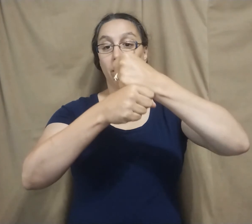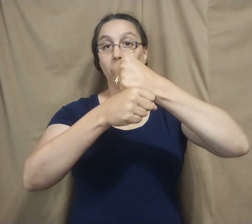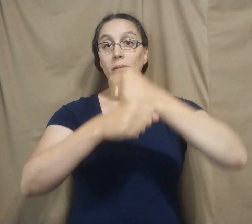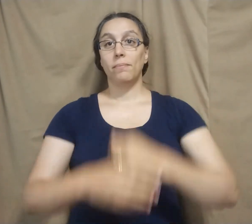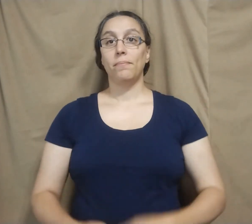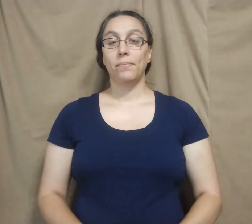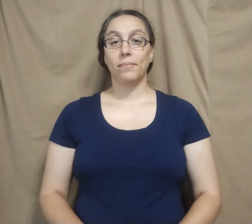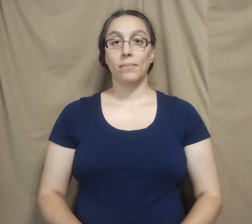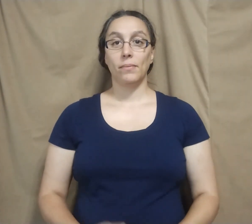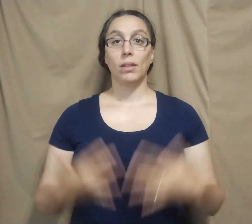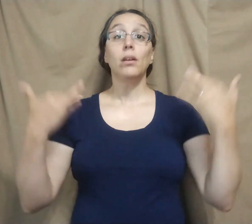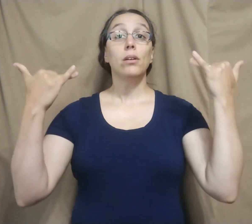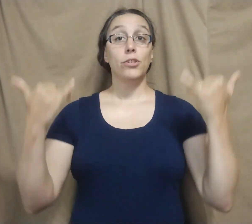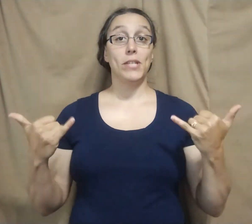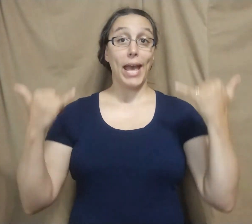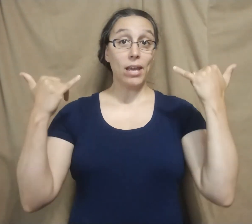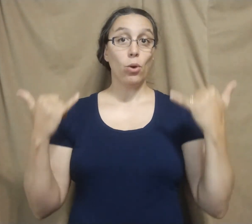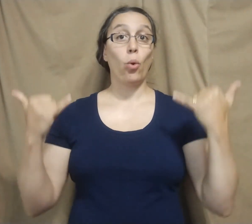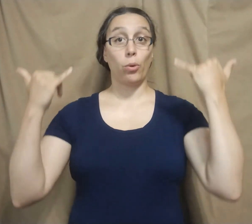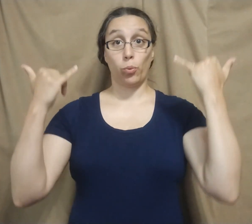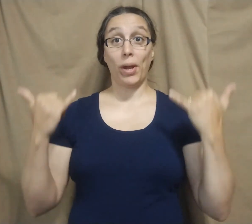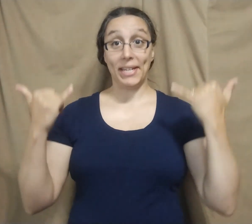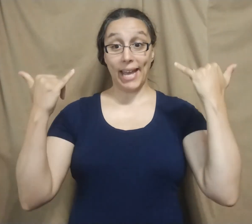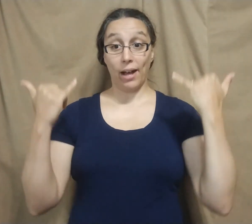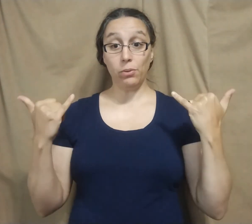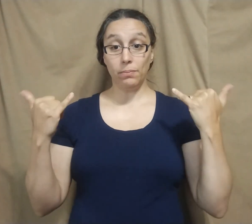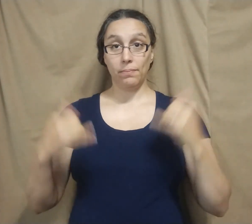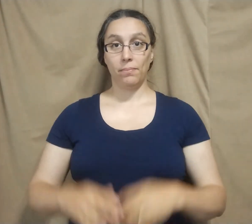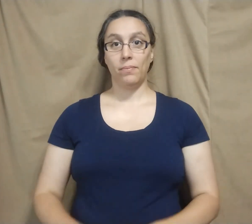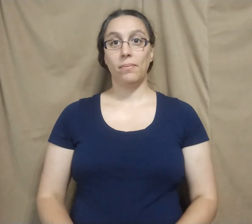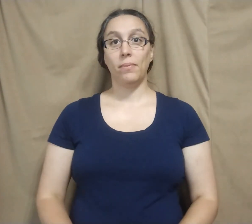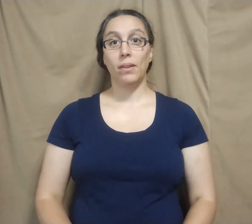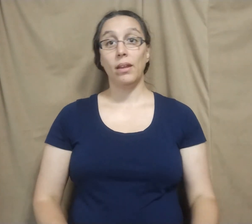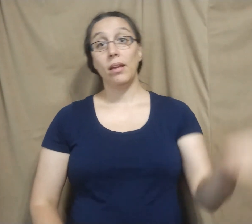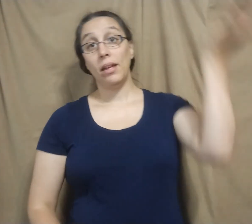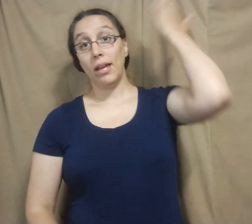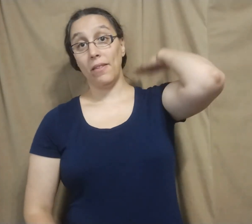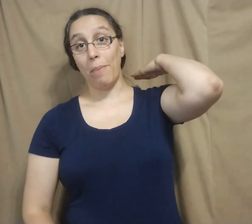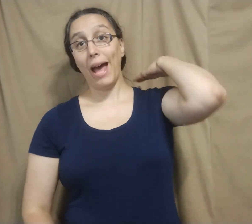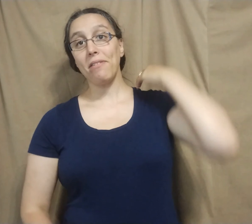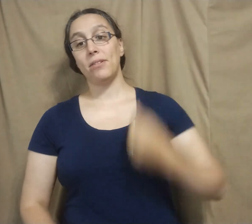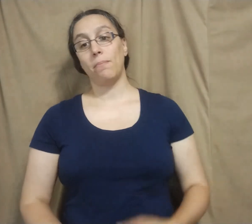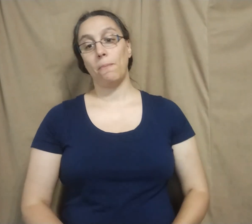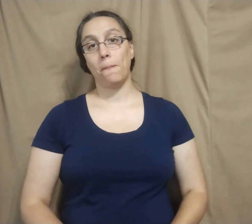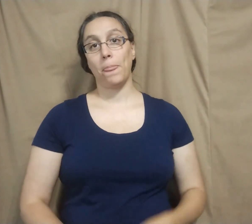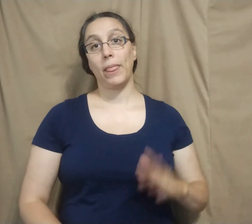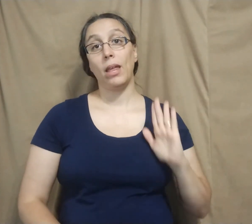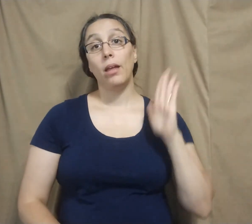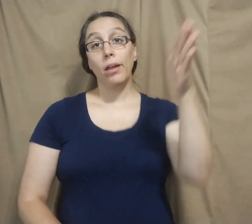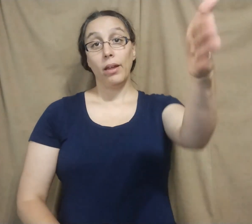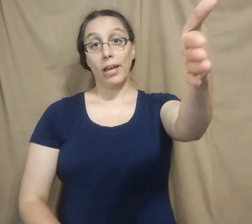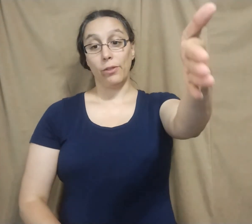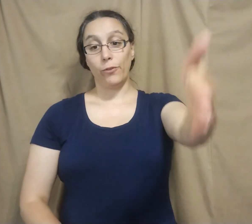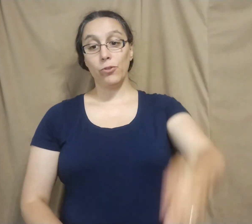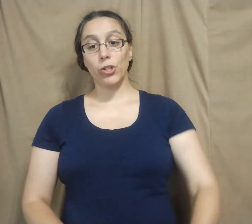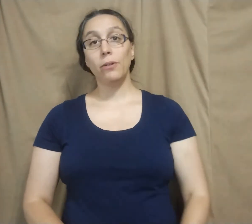year, today or right now, in the past, in the future,